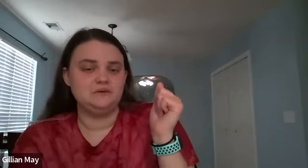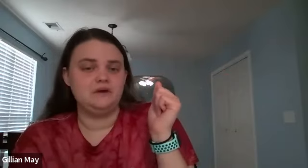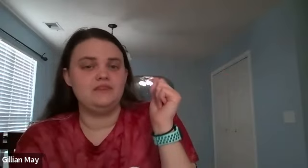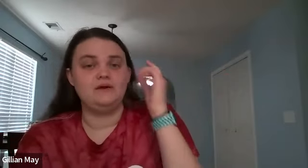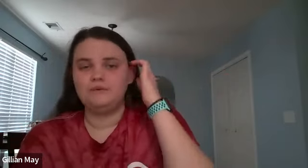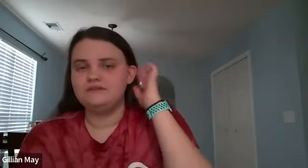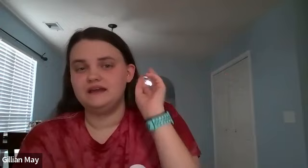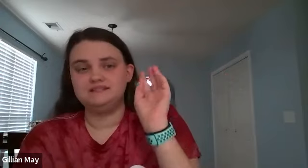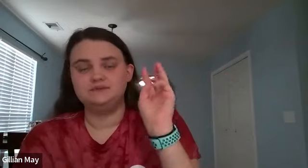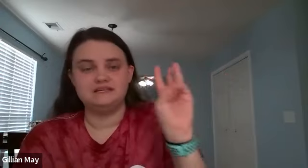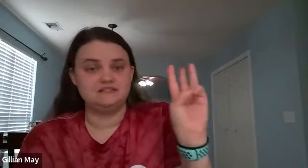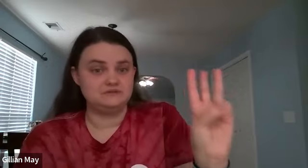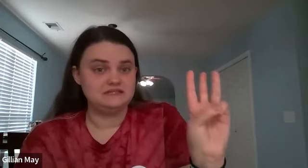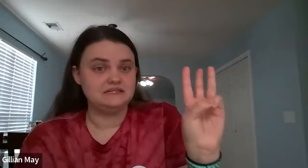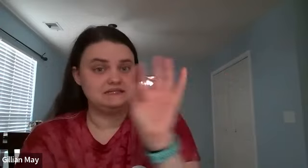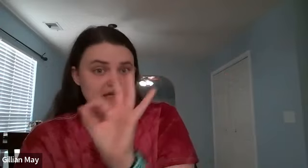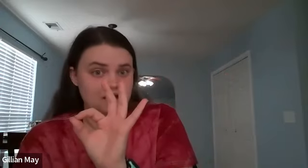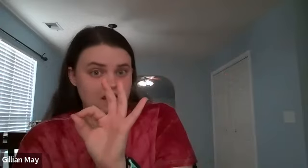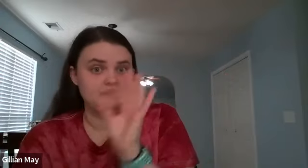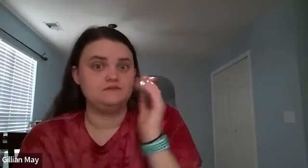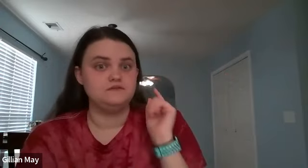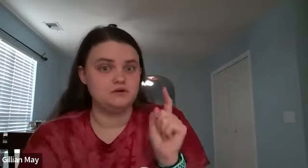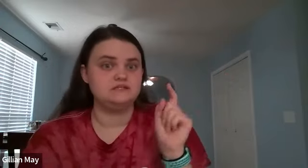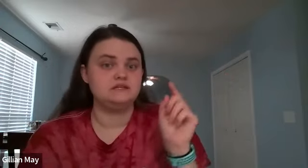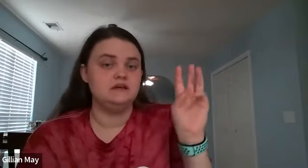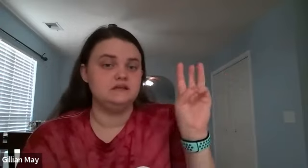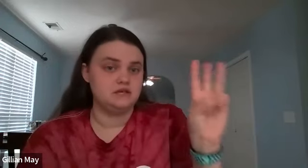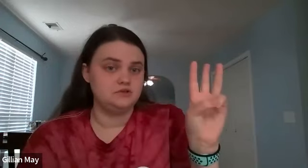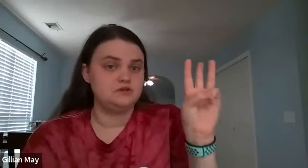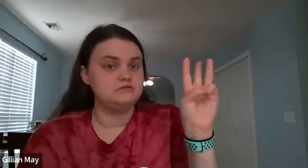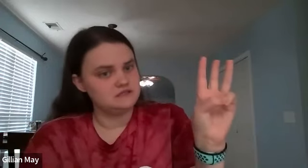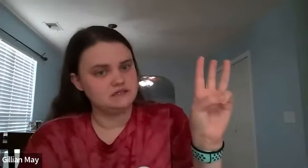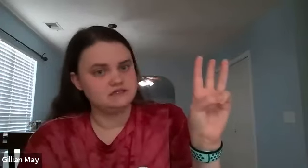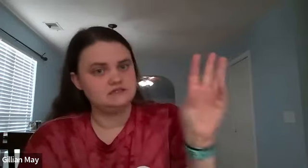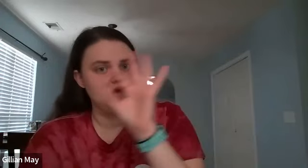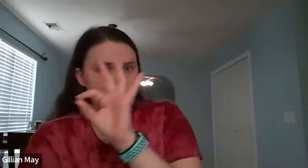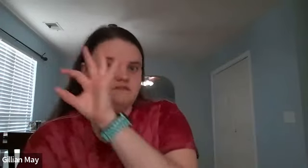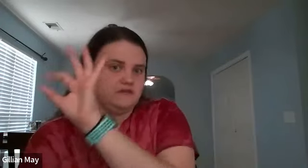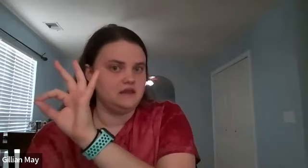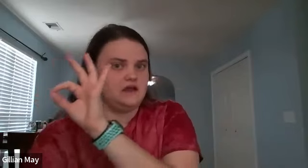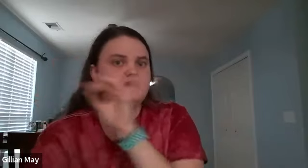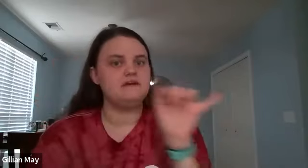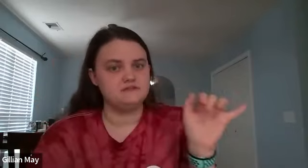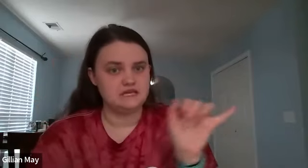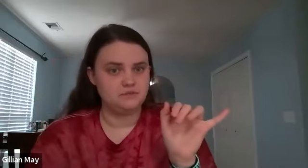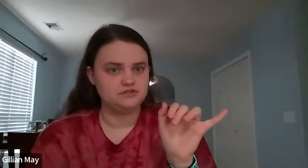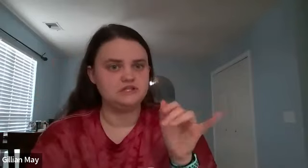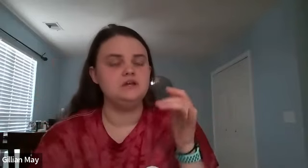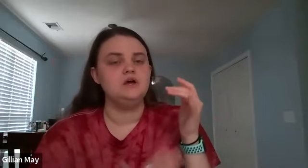So the one thing I did want to say, so 6 and 9, if you've noticed, W, 6, F, and then 9, they have the same motion.